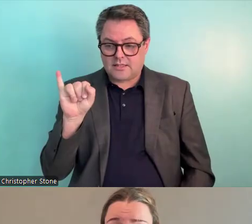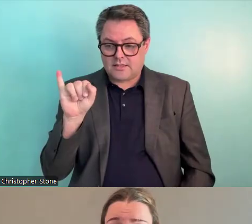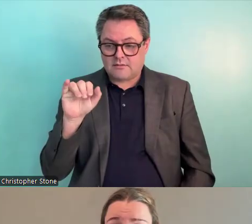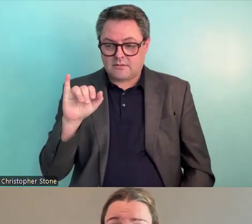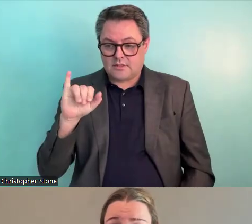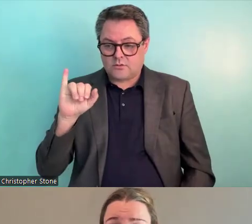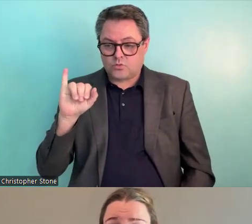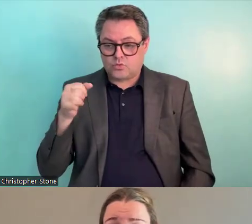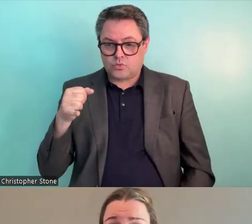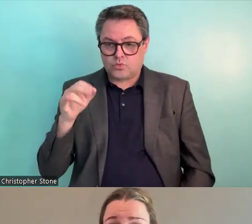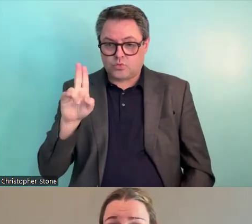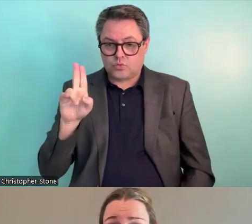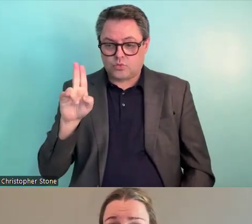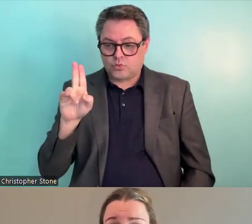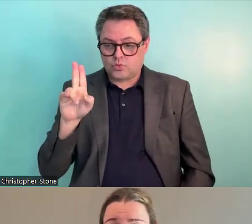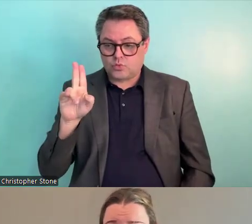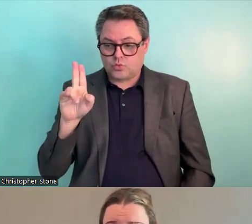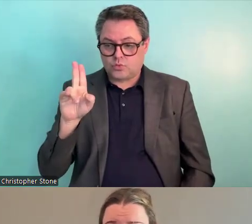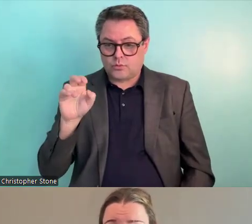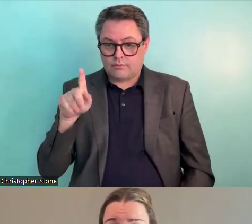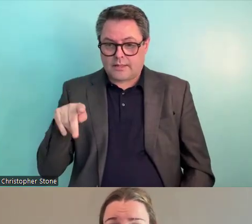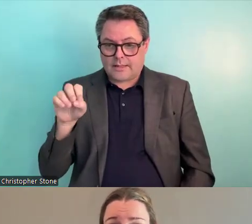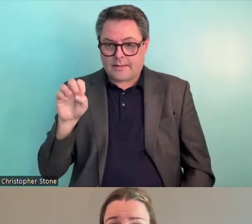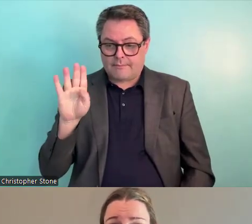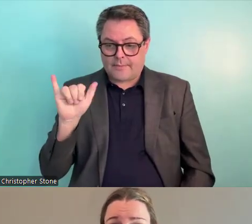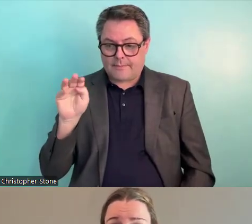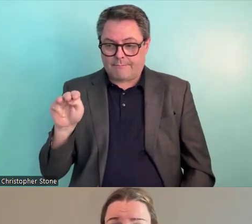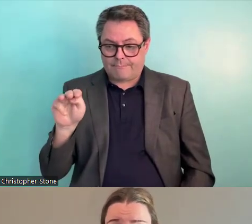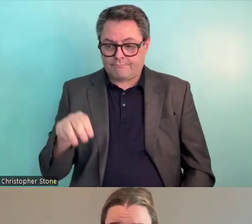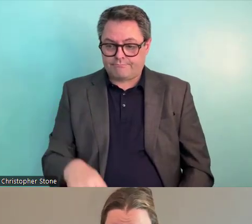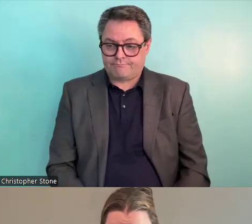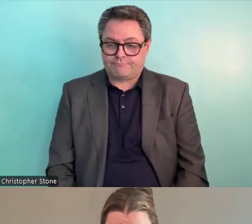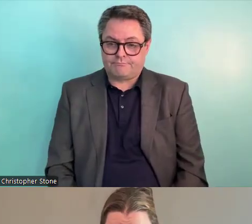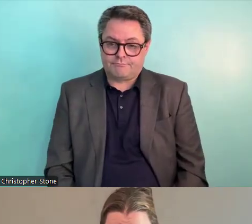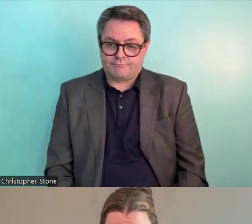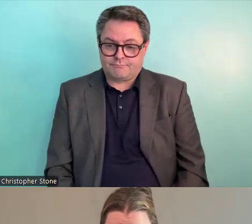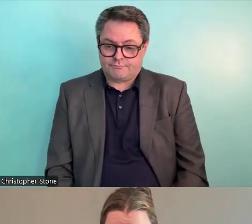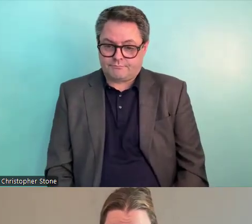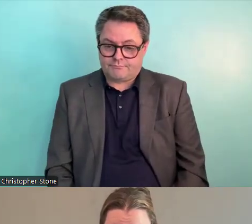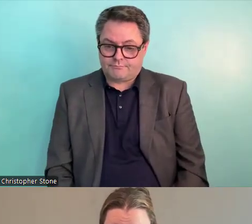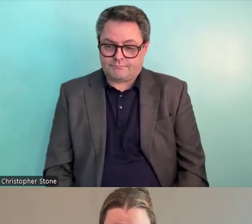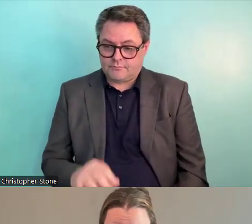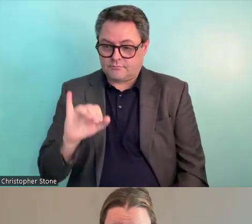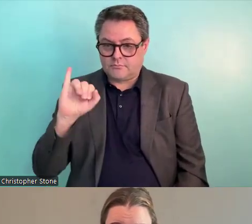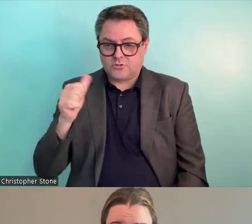So Casley and DupeBIM are both saying they aren't in that group.